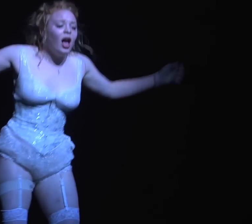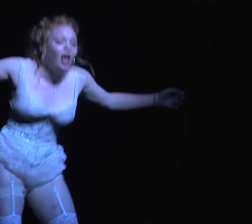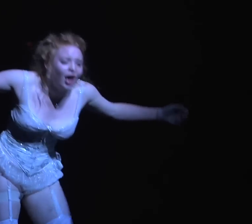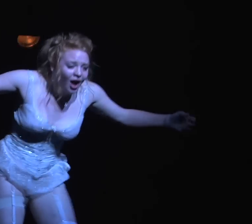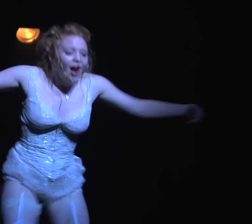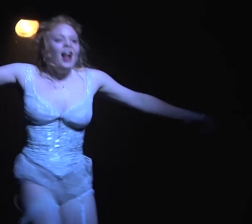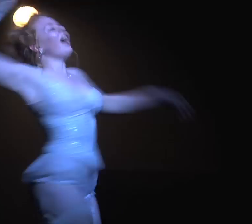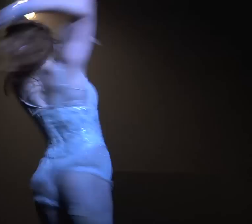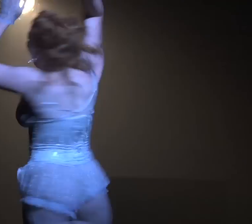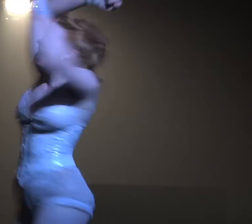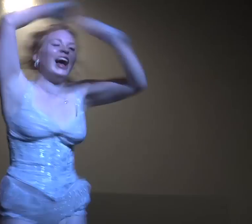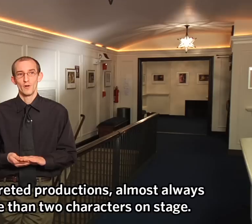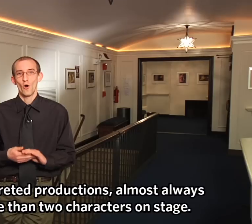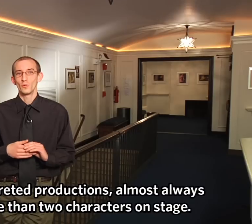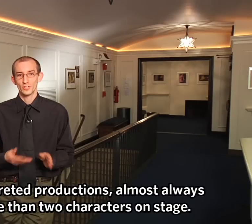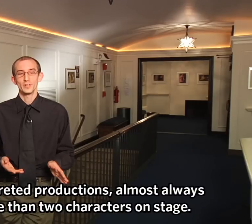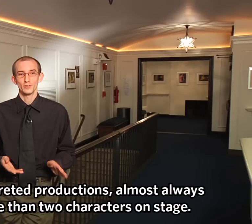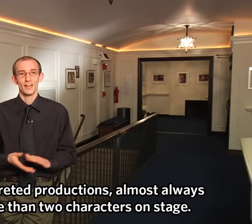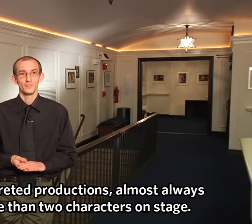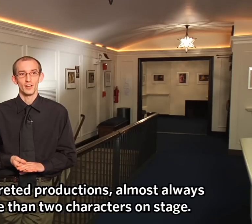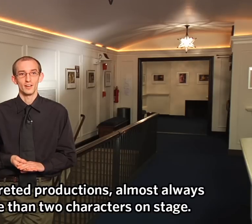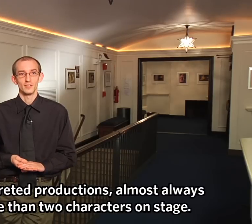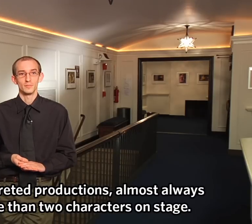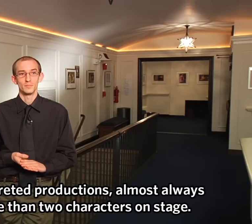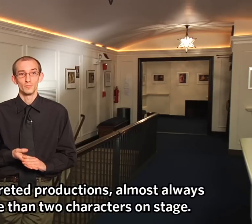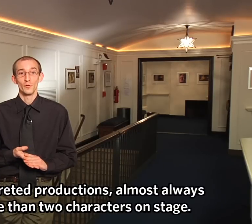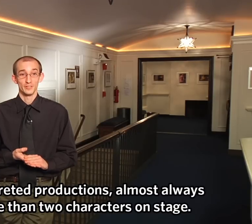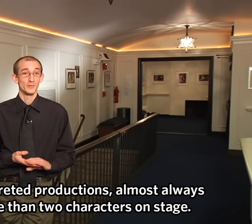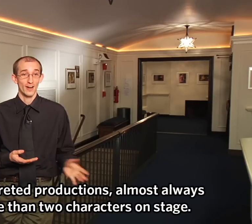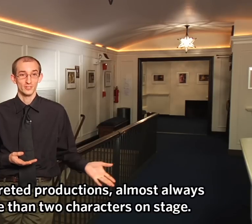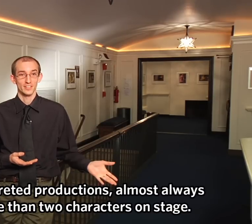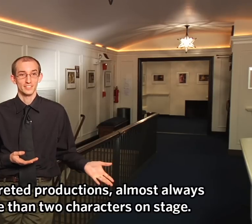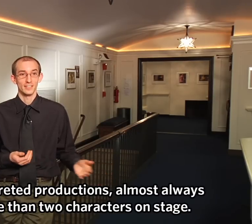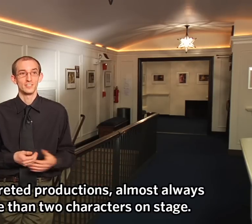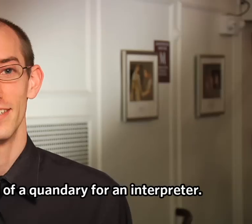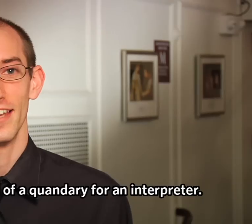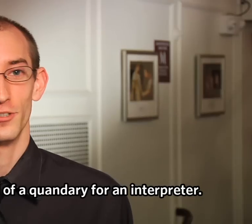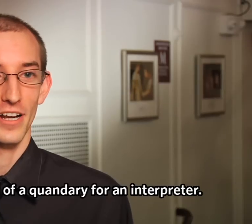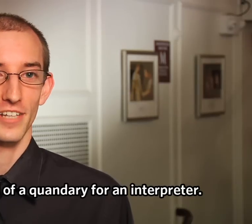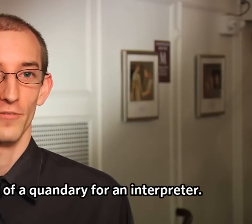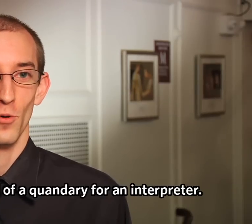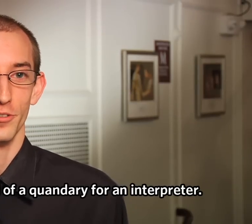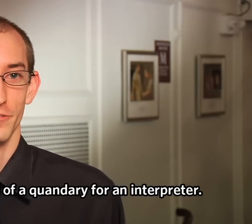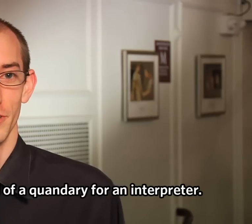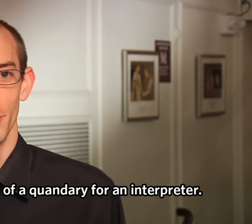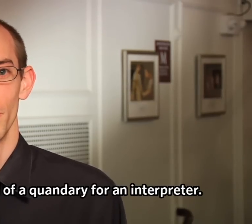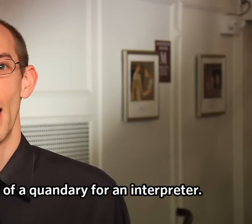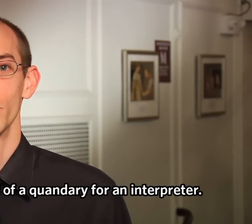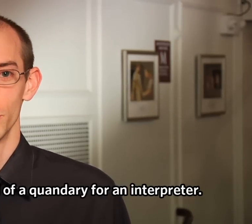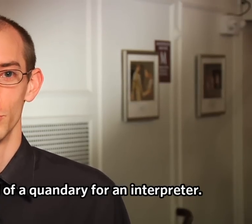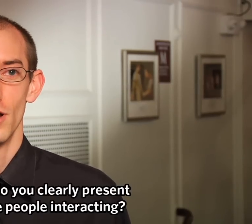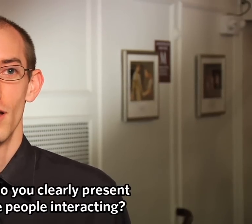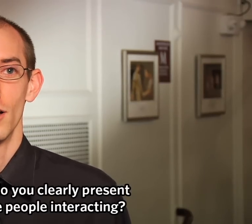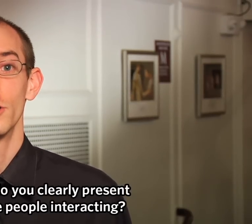Typically in interpreted productions, almost always you'll have more than two characters on stage. That creates kind of a quandary for an interpreter.